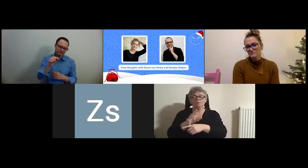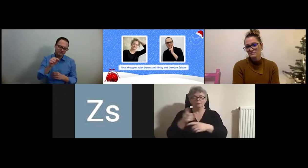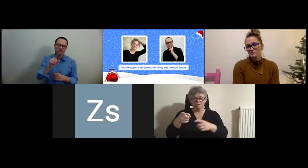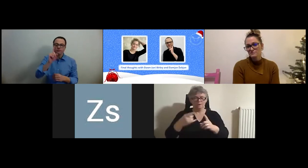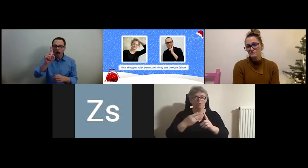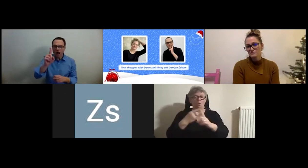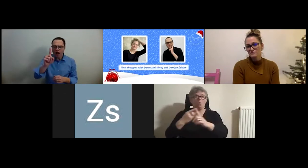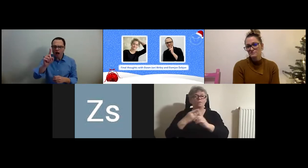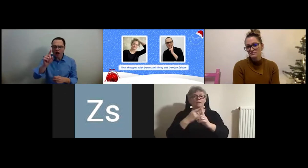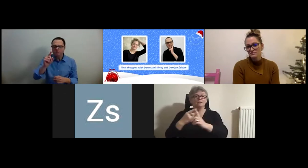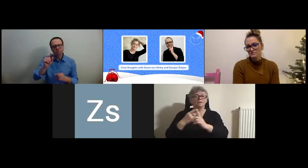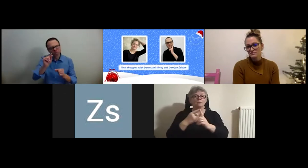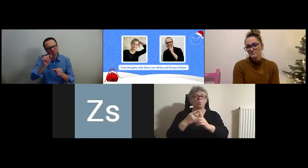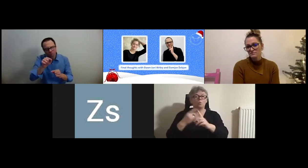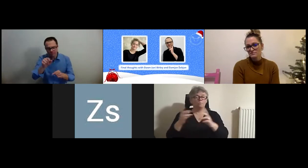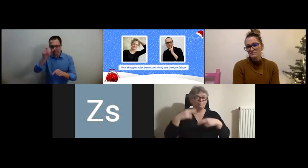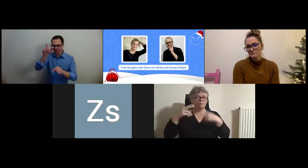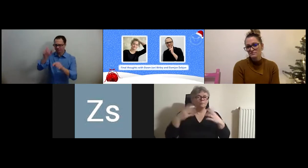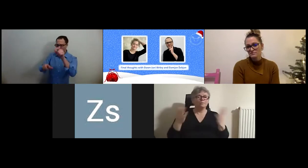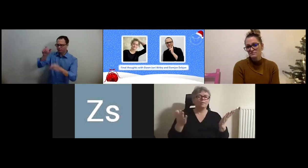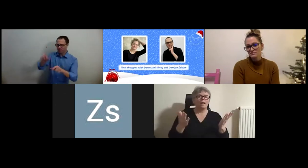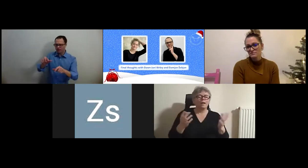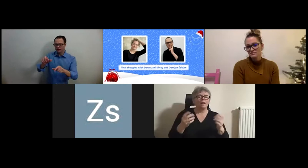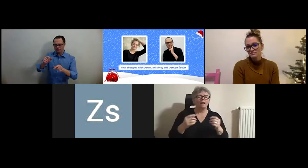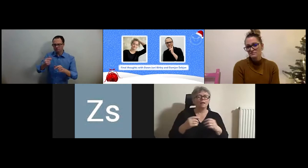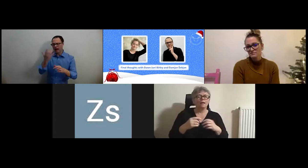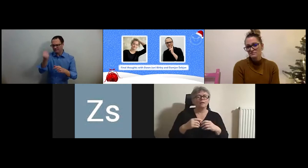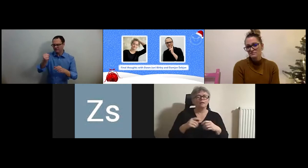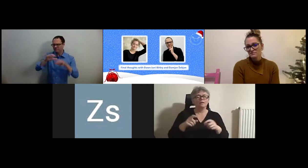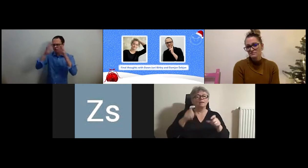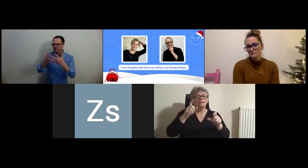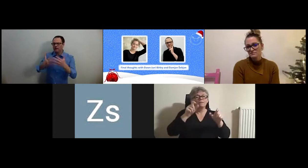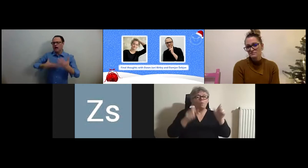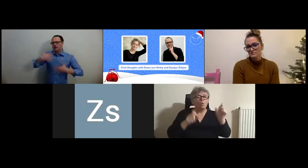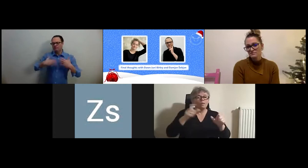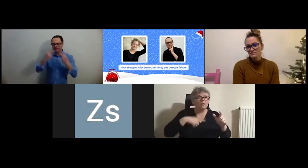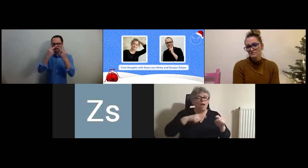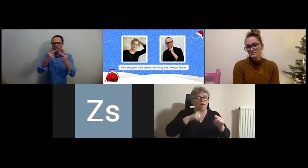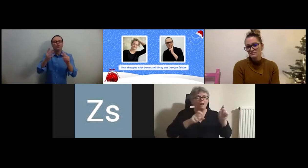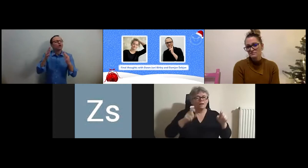the corona crisis for enabling this Zoom technology to be developed.